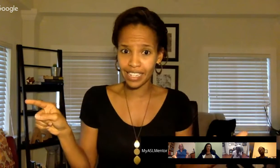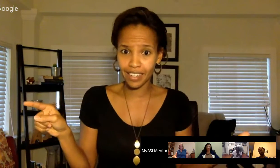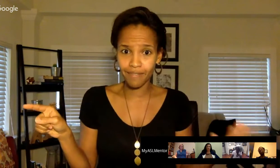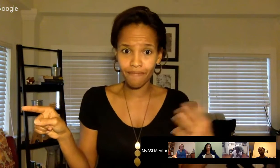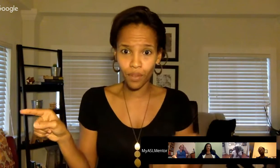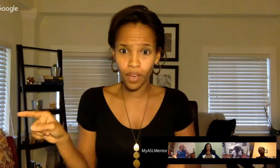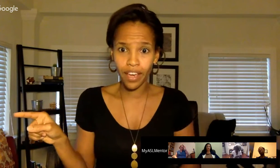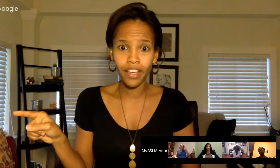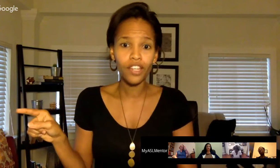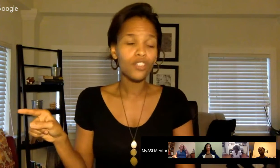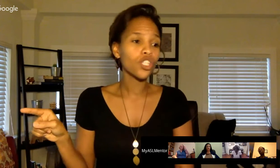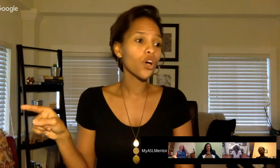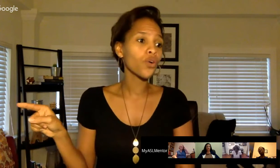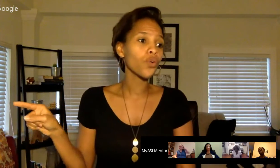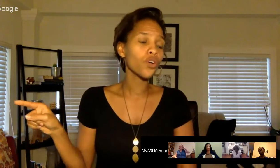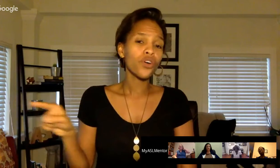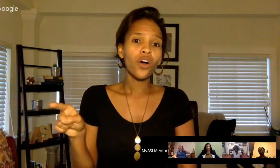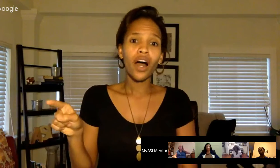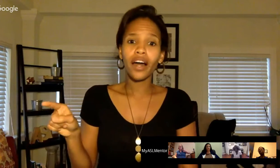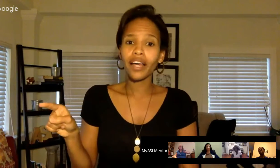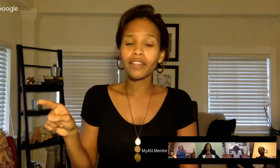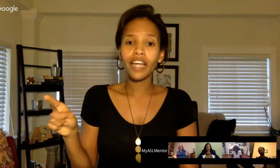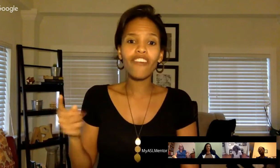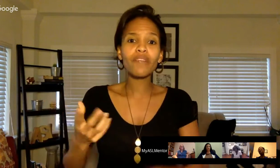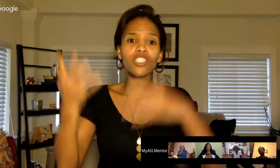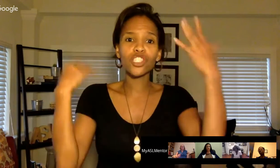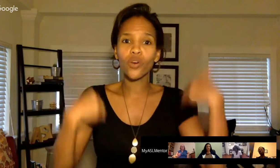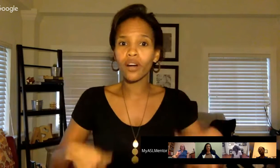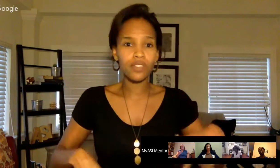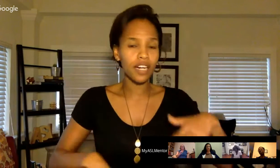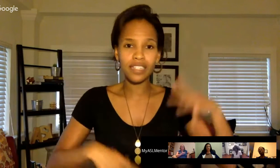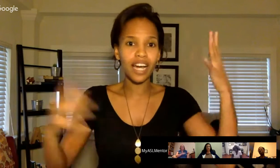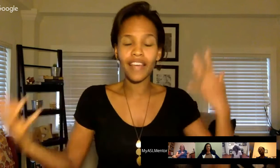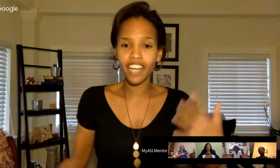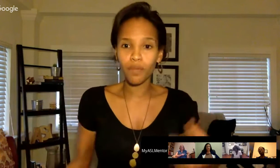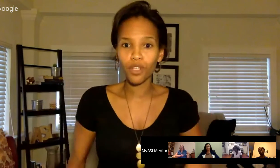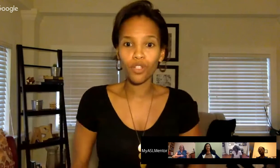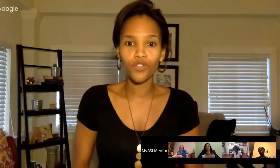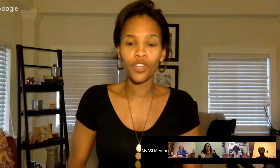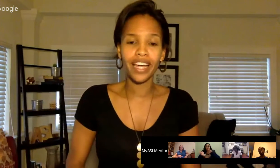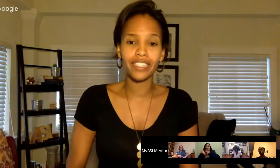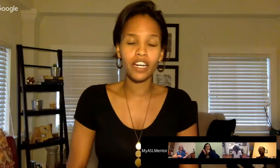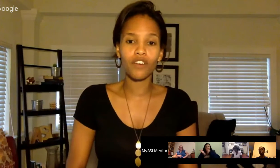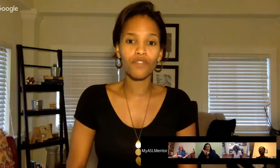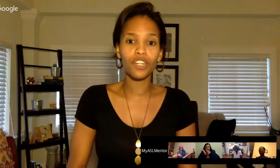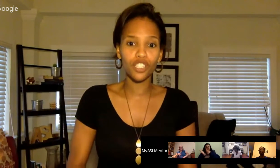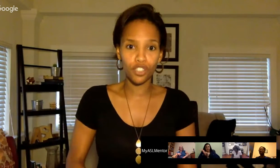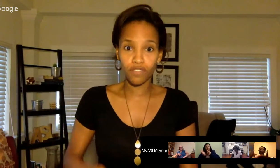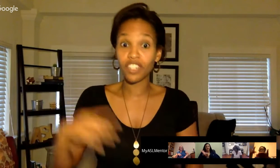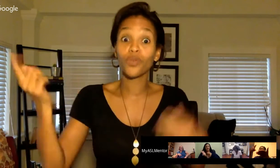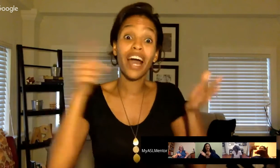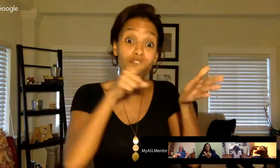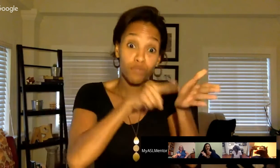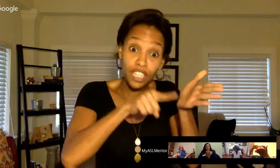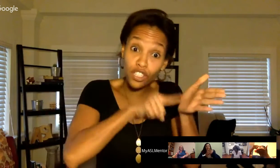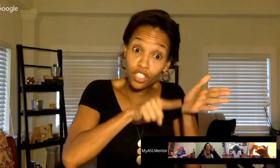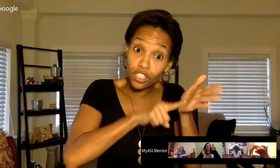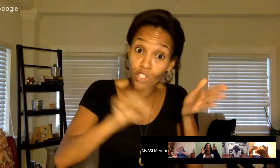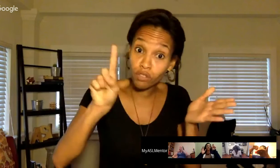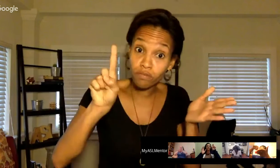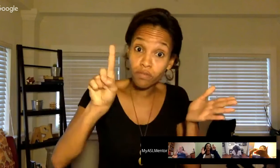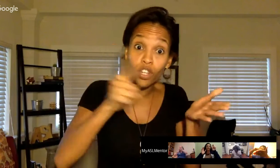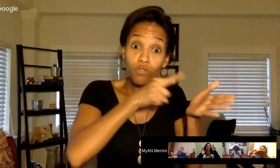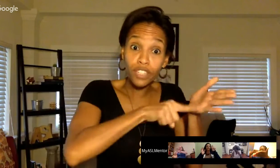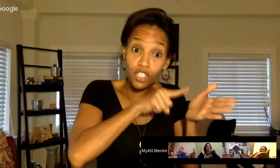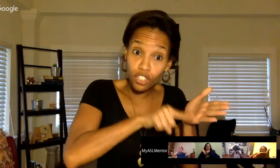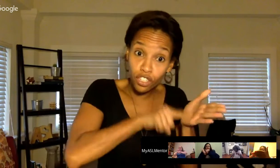that idea, okay? So everybody just throw out a sign that could be used for the idea of research and vet. So we have